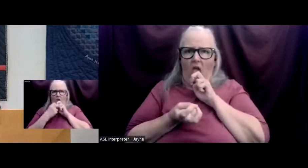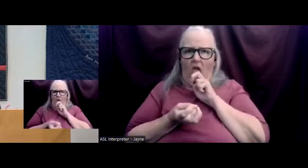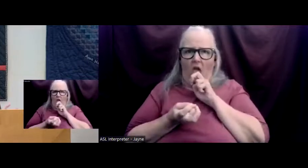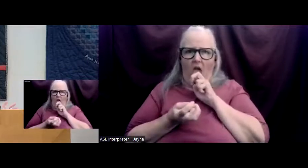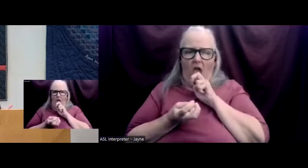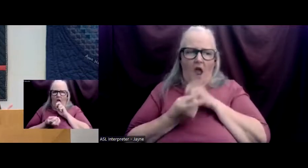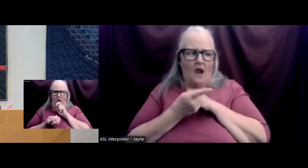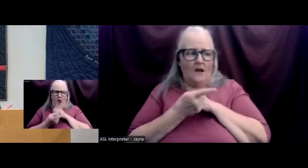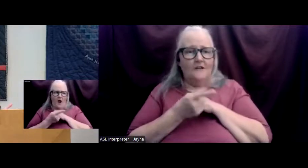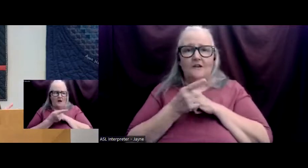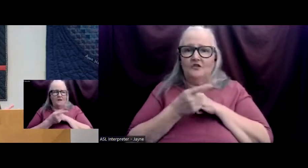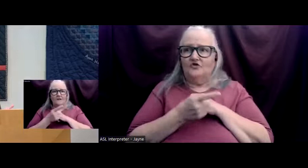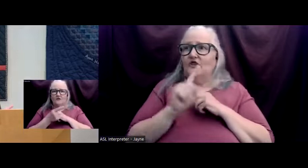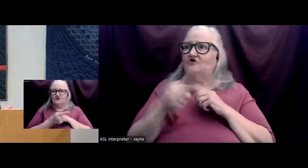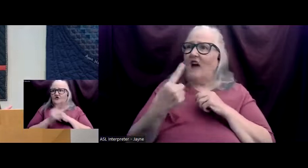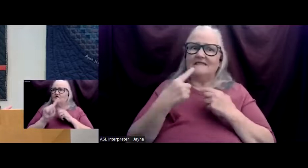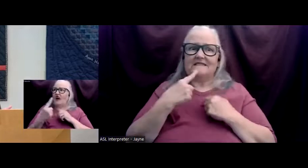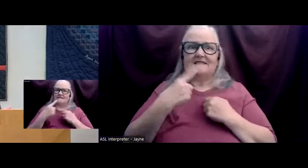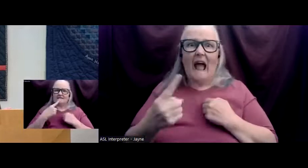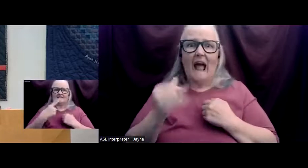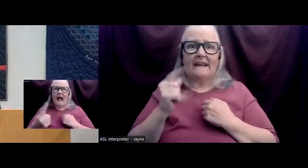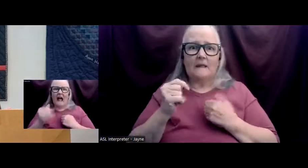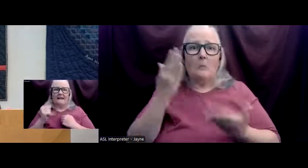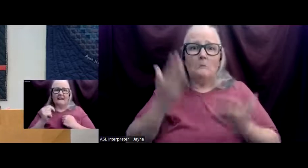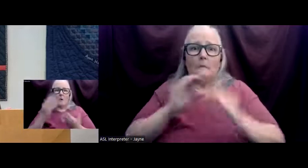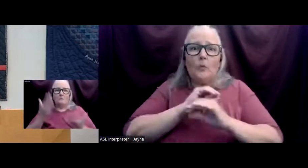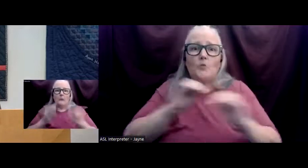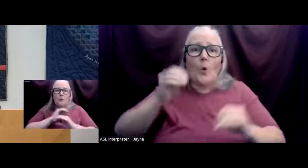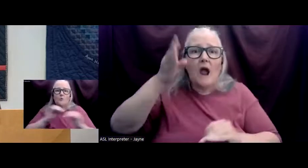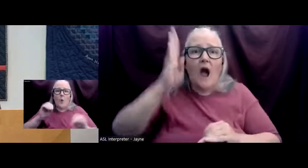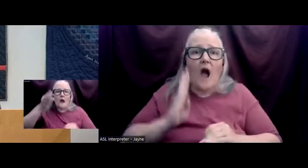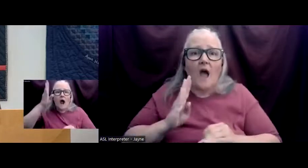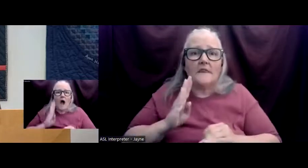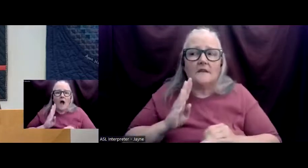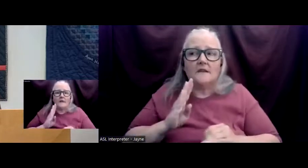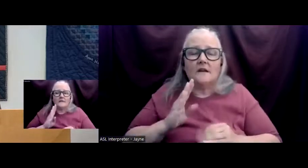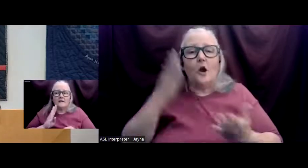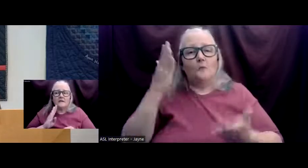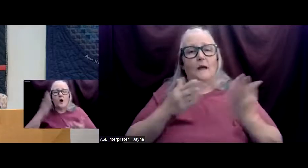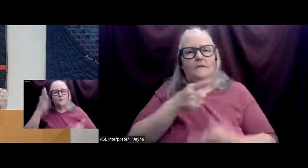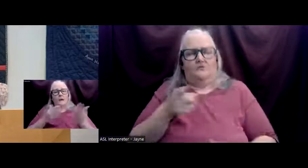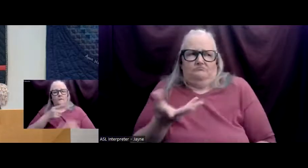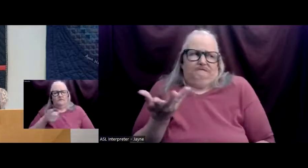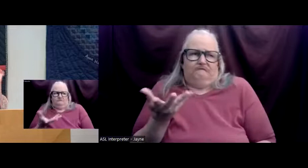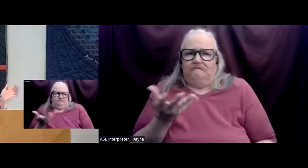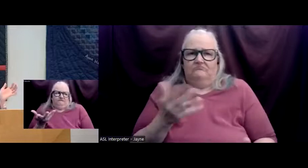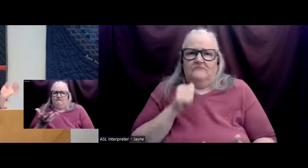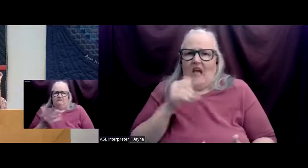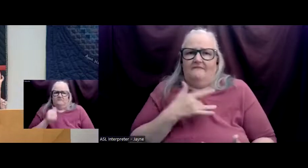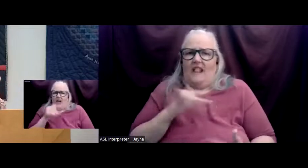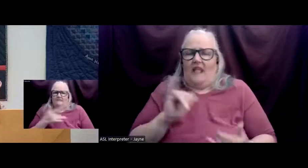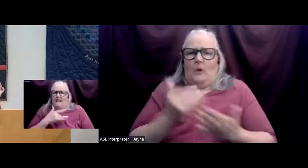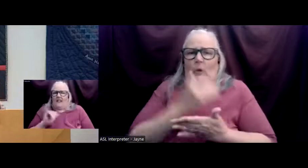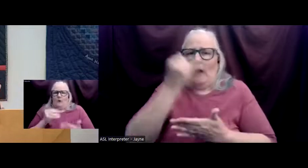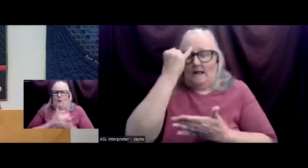She's casually theorizing that maybe there is no God. It may not seem that revolutionary to y'all, but to me, at